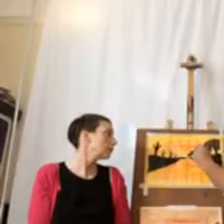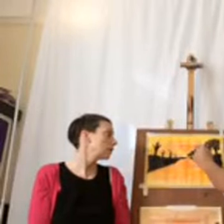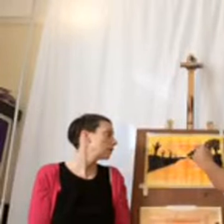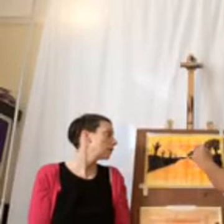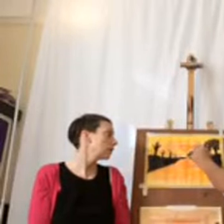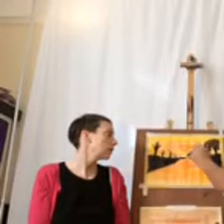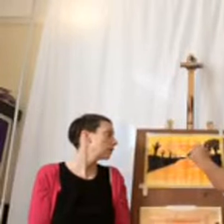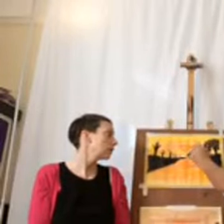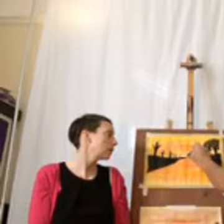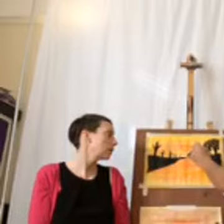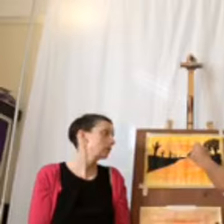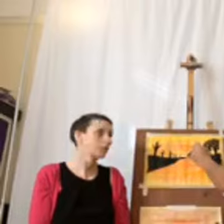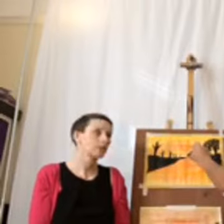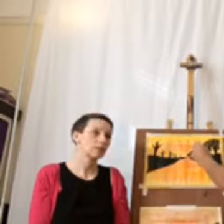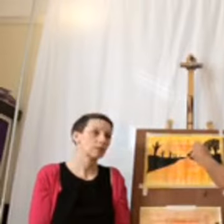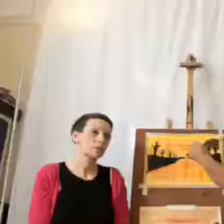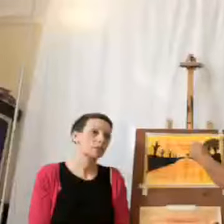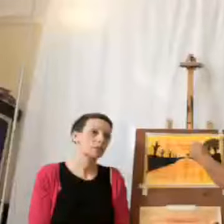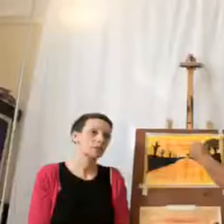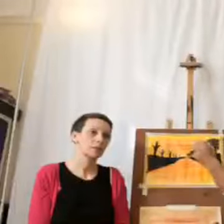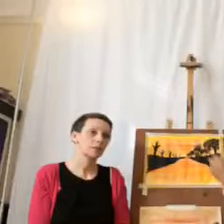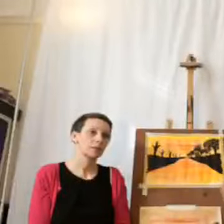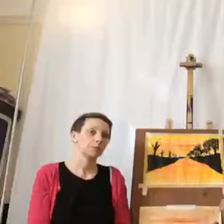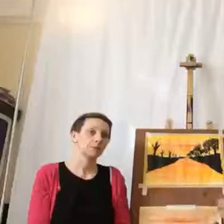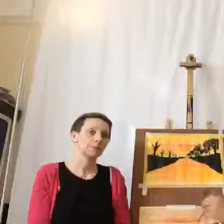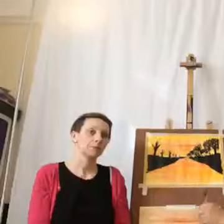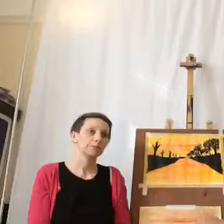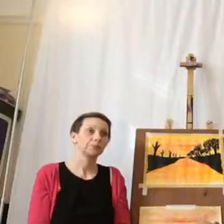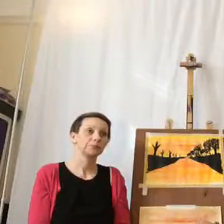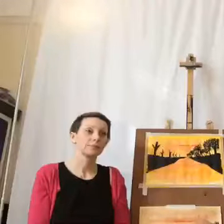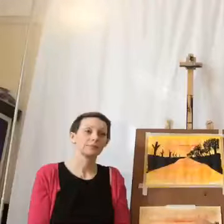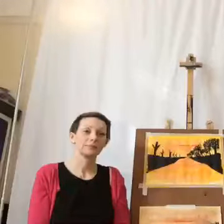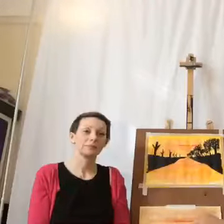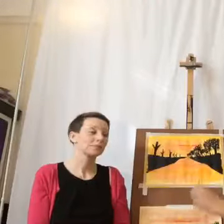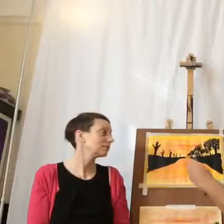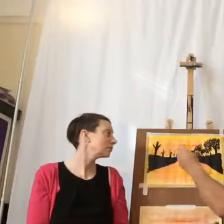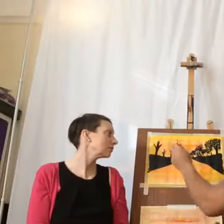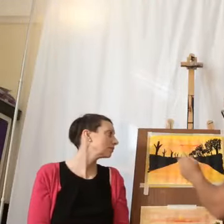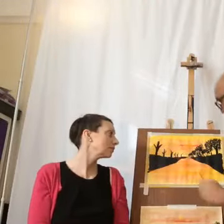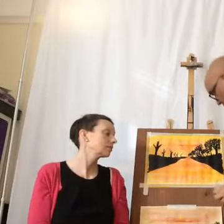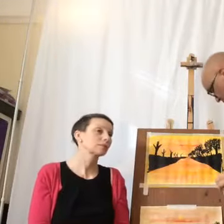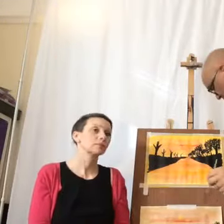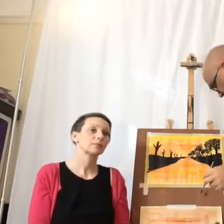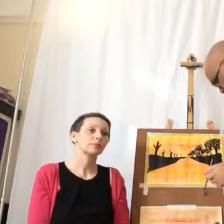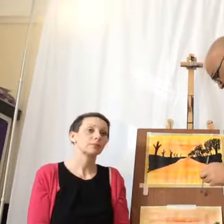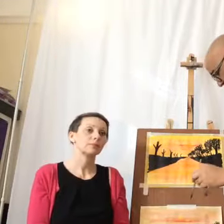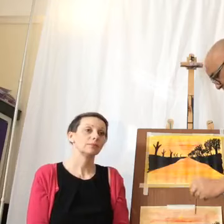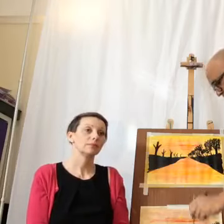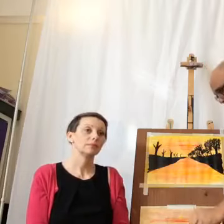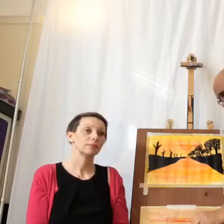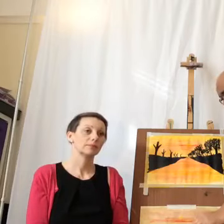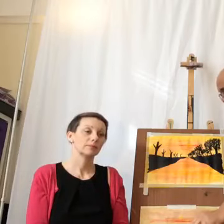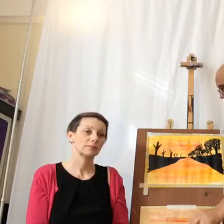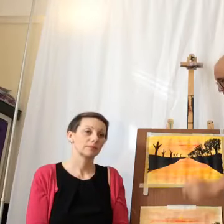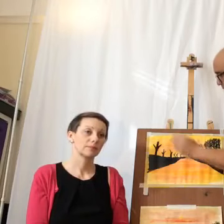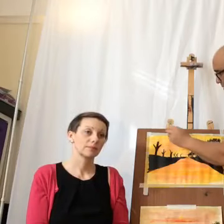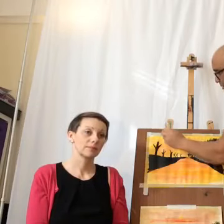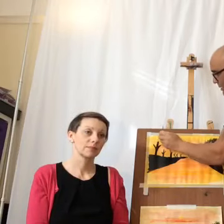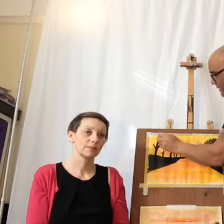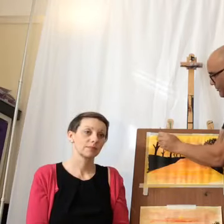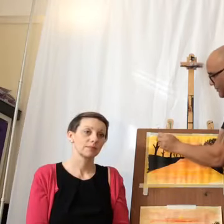You can even, no, that's not going to work, I won't do that. I haven't got time to do that. I'm just going to stand up to lean over